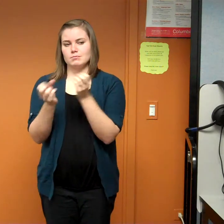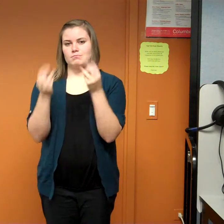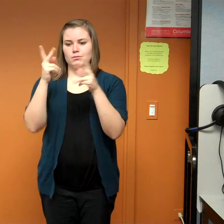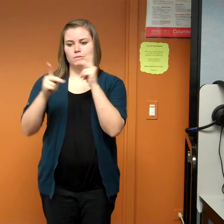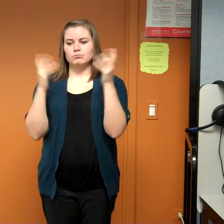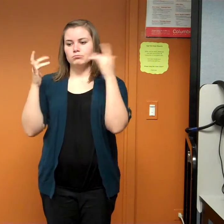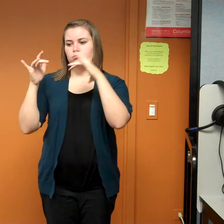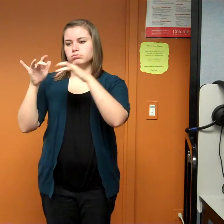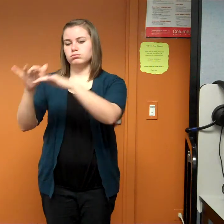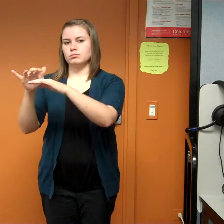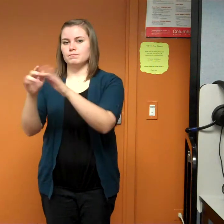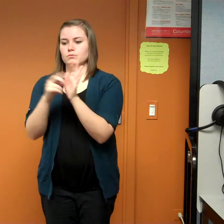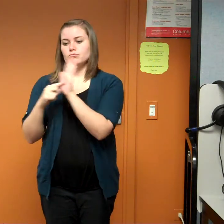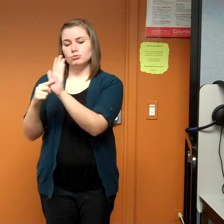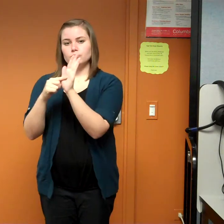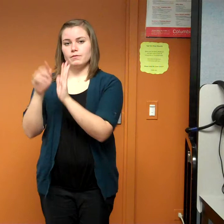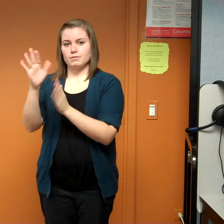presenters would